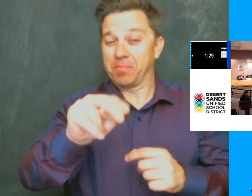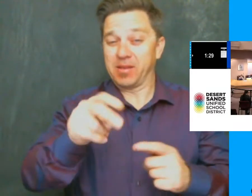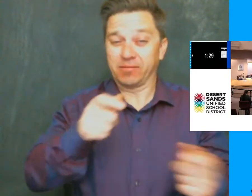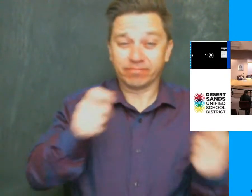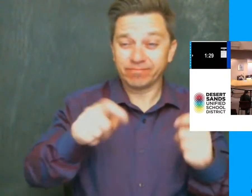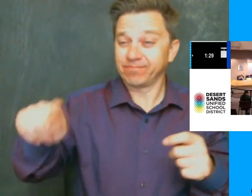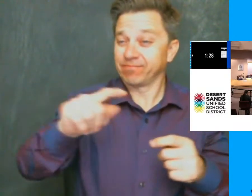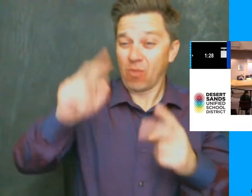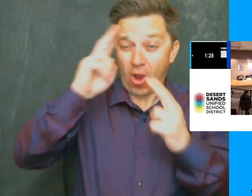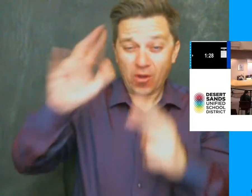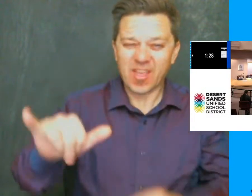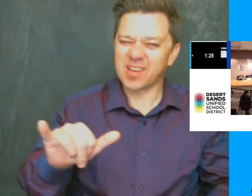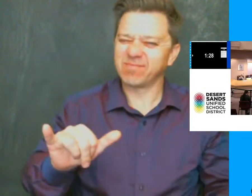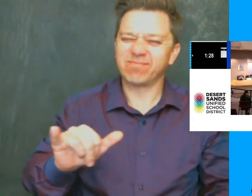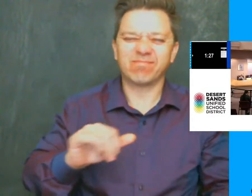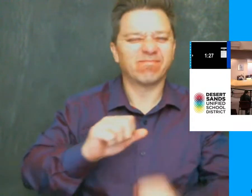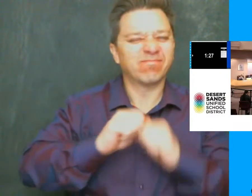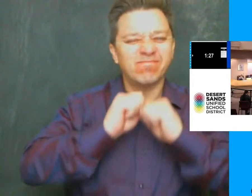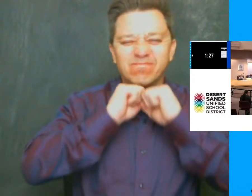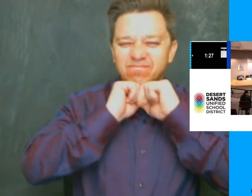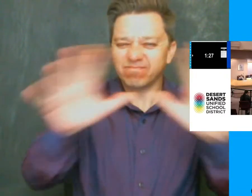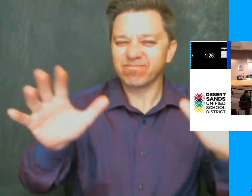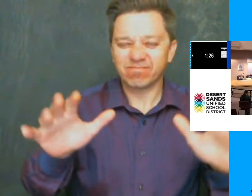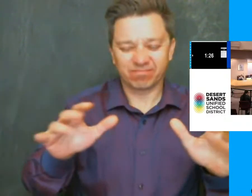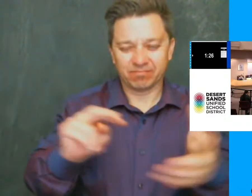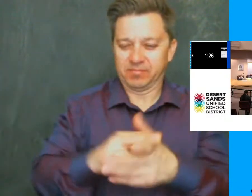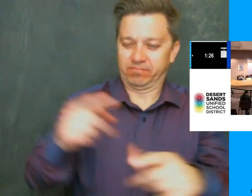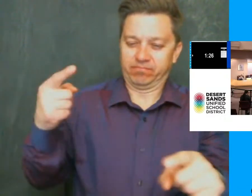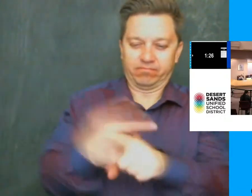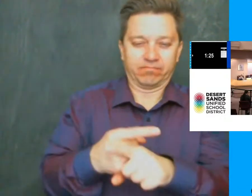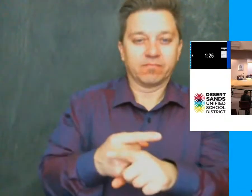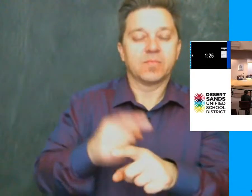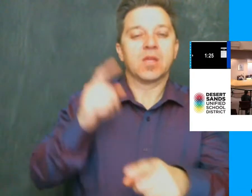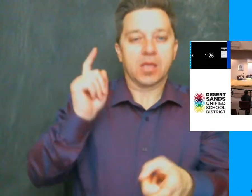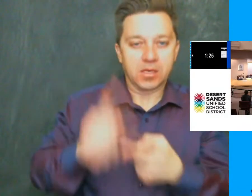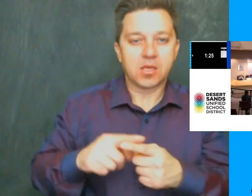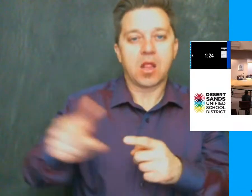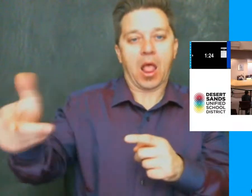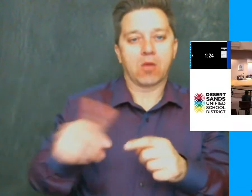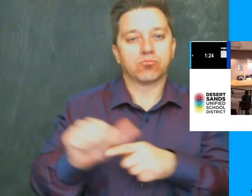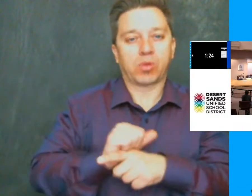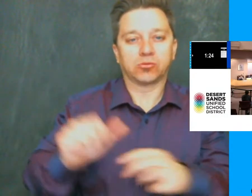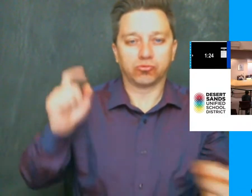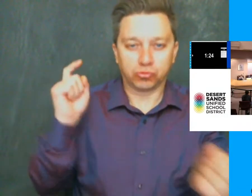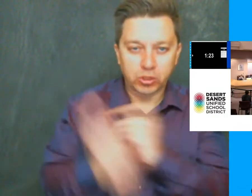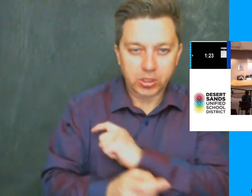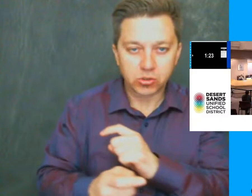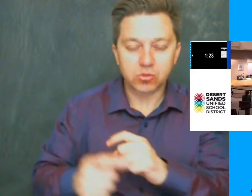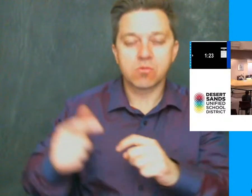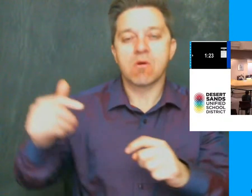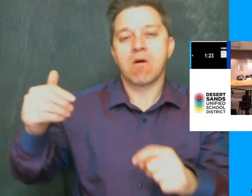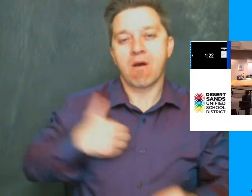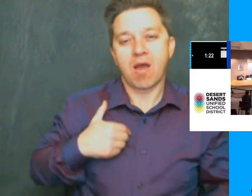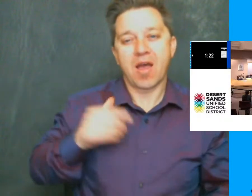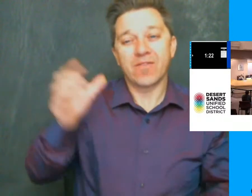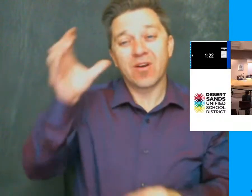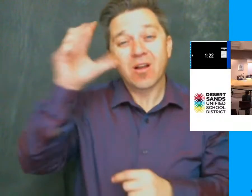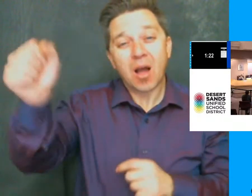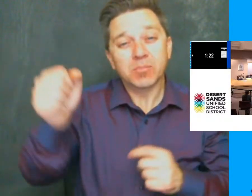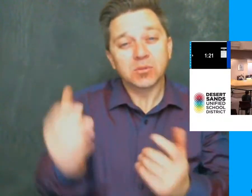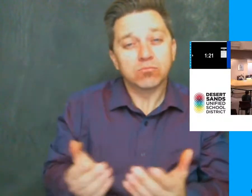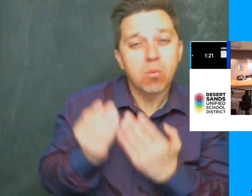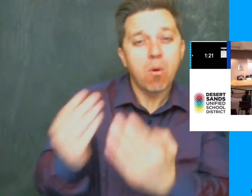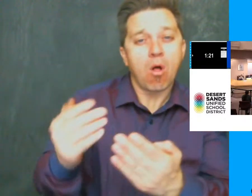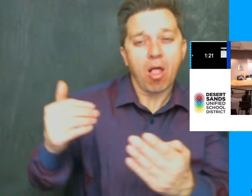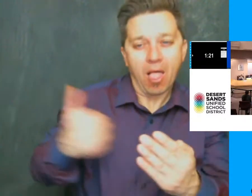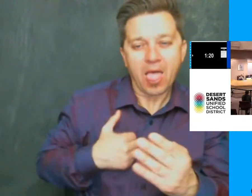And it will create conflict until which time the hiring practices are changed. We have a common sense proposal that does that, that has strong